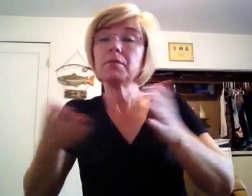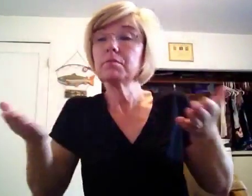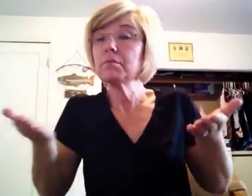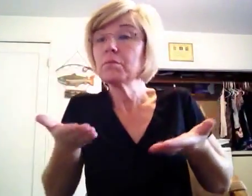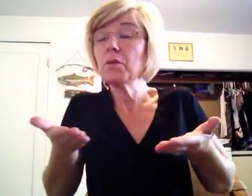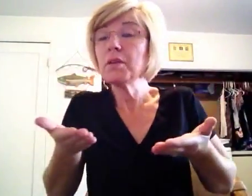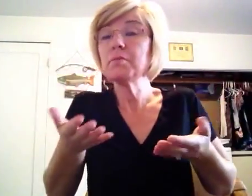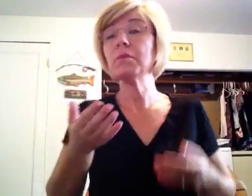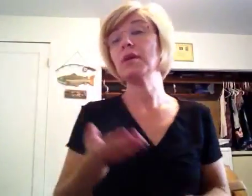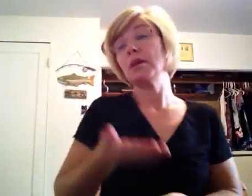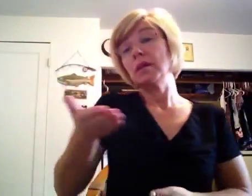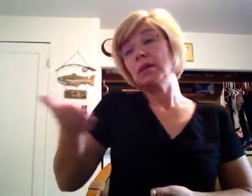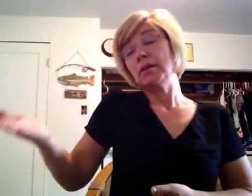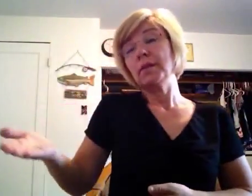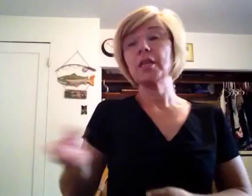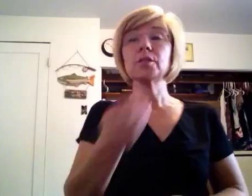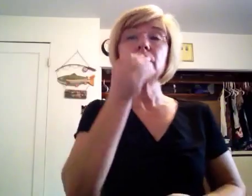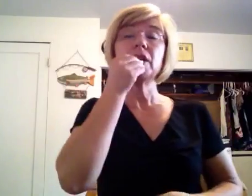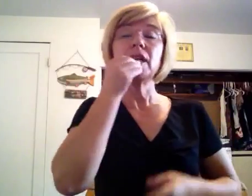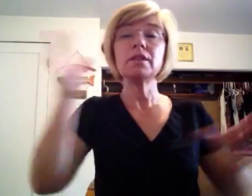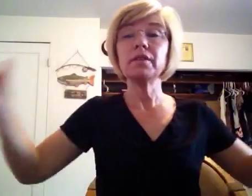things that we eat that are connected to one another.